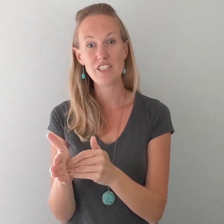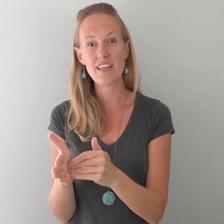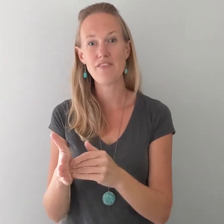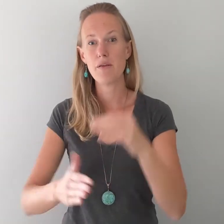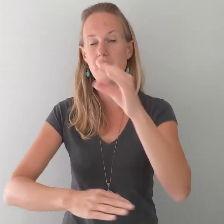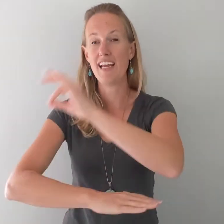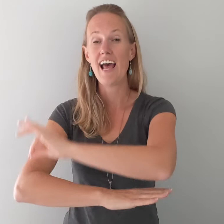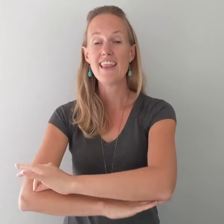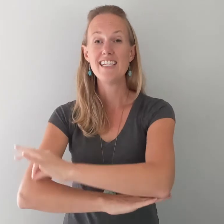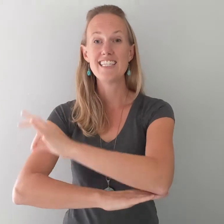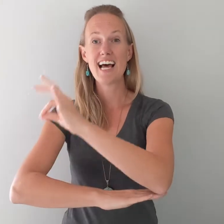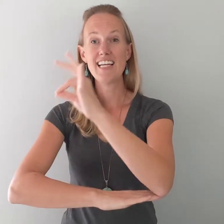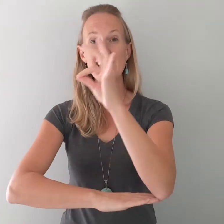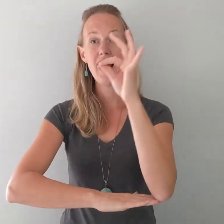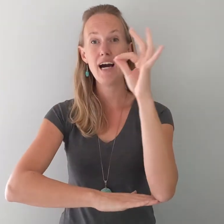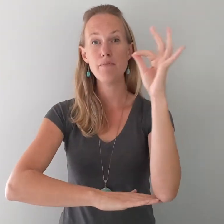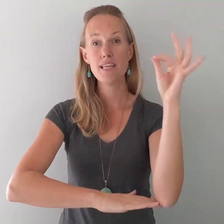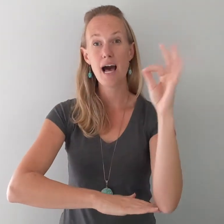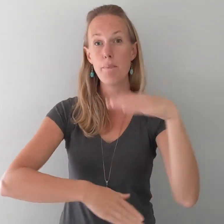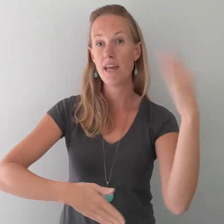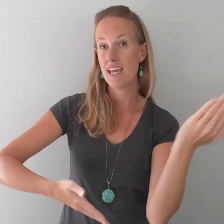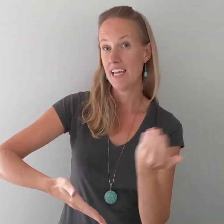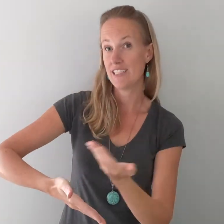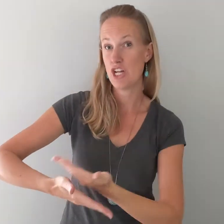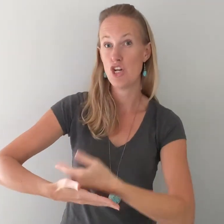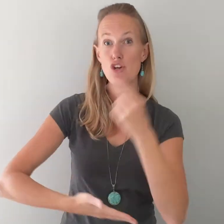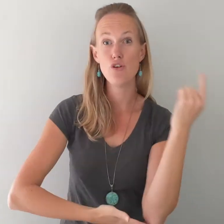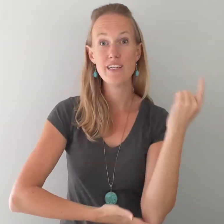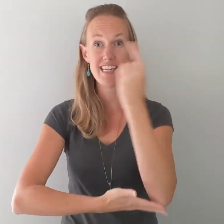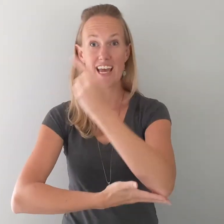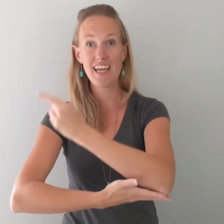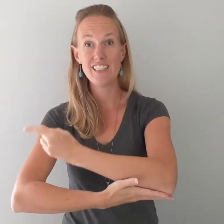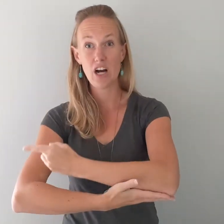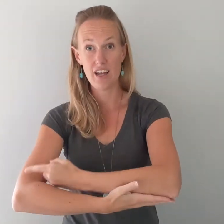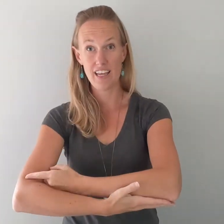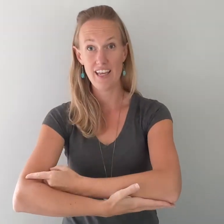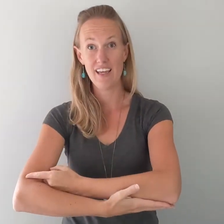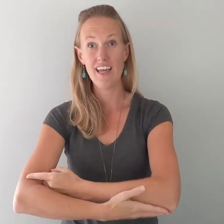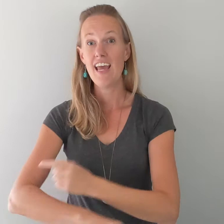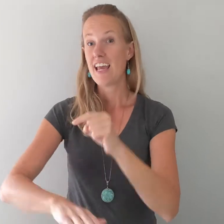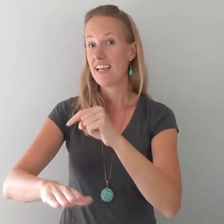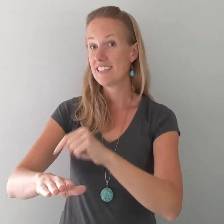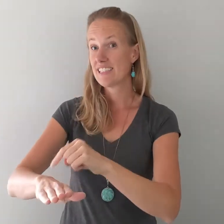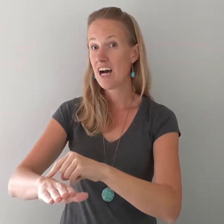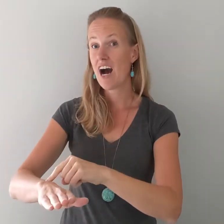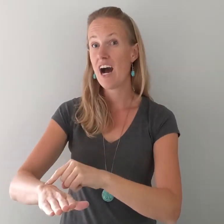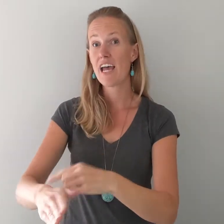that from the beginning. The sun comes up, it's a new day dawning. It's time